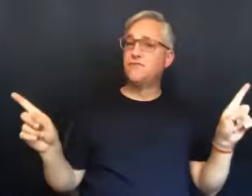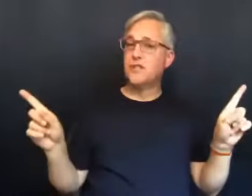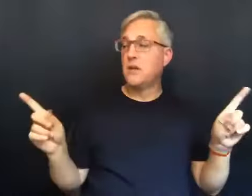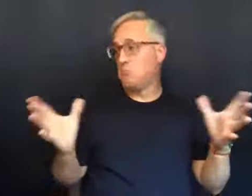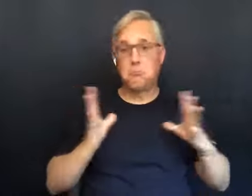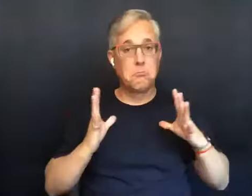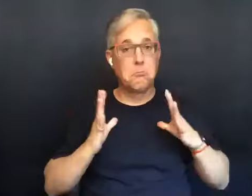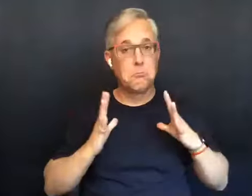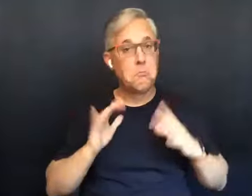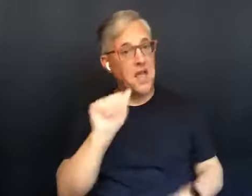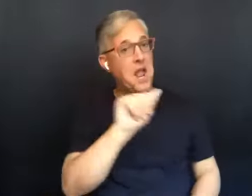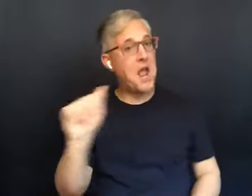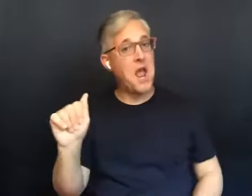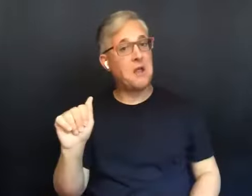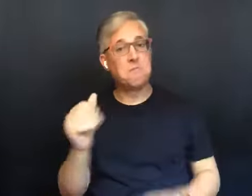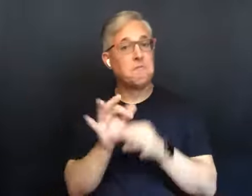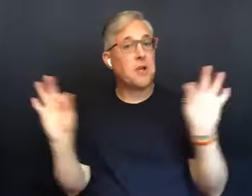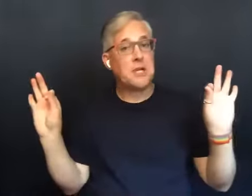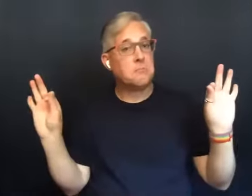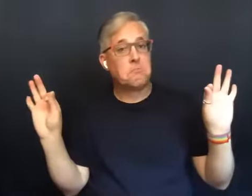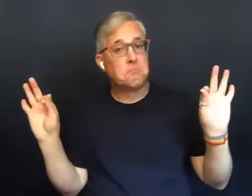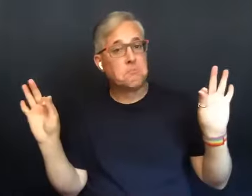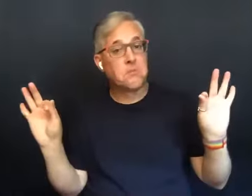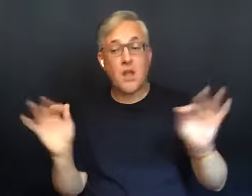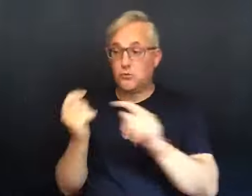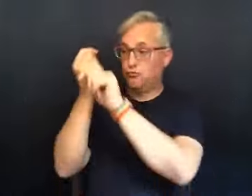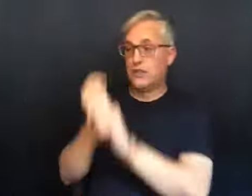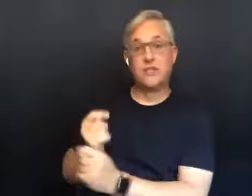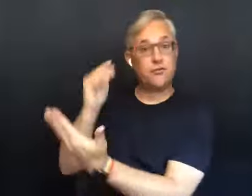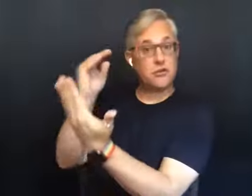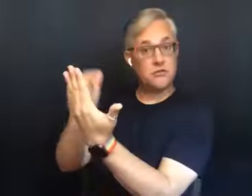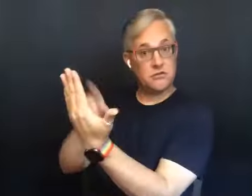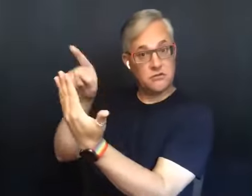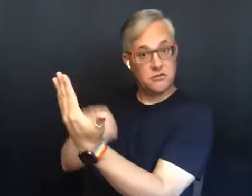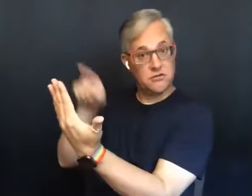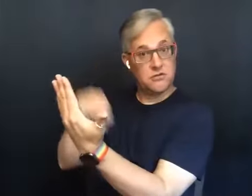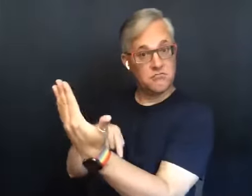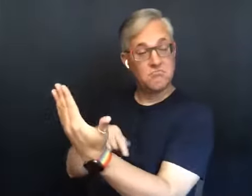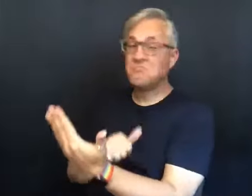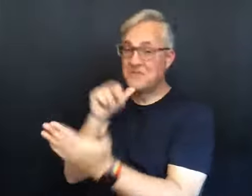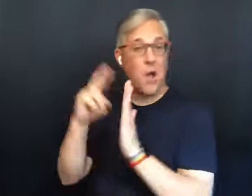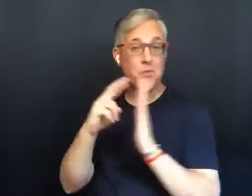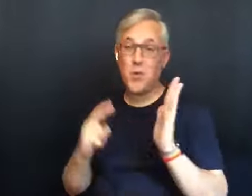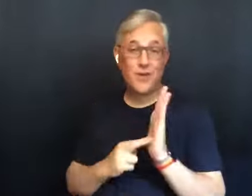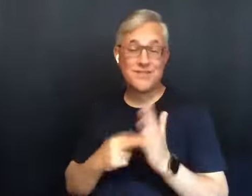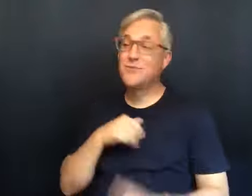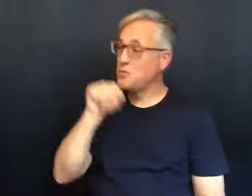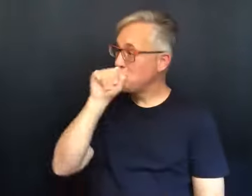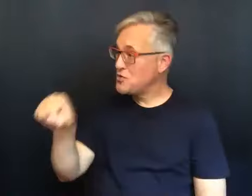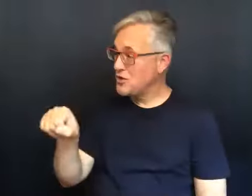different place than where I choose to draw it. And what's interesting is that's the great freedom we have in AA. What I love about the traditions is they're not